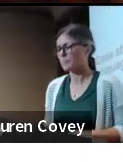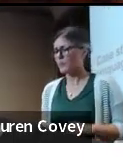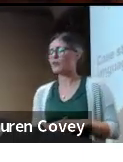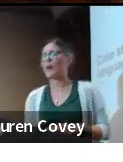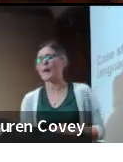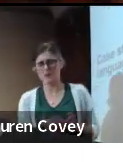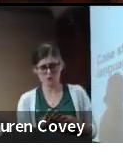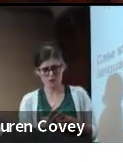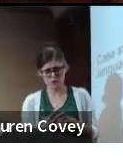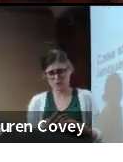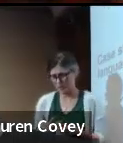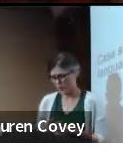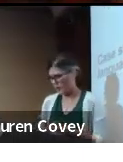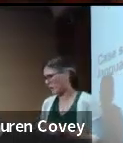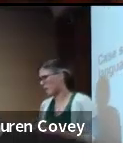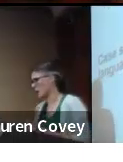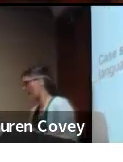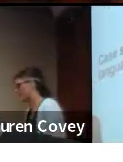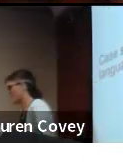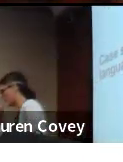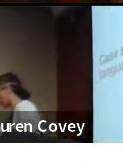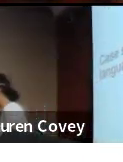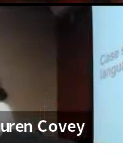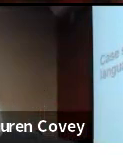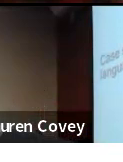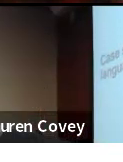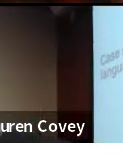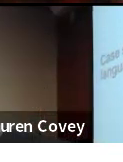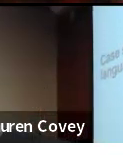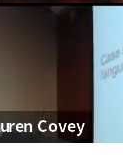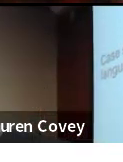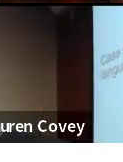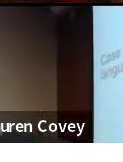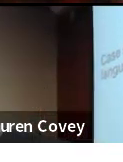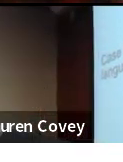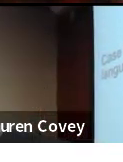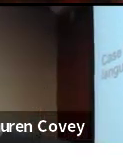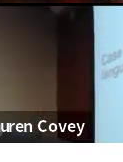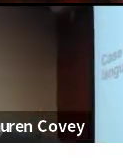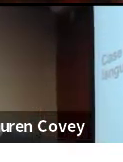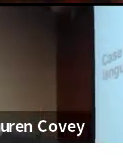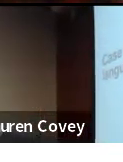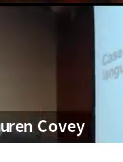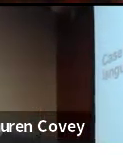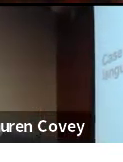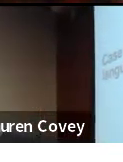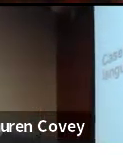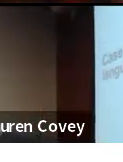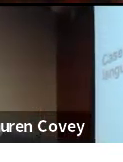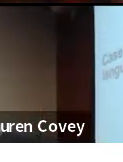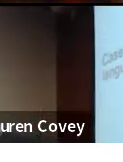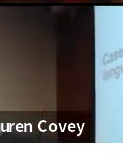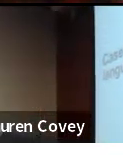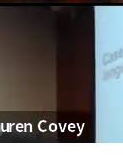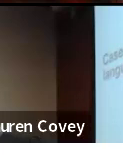Okay. So I'm going to talk to you about a study that I did with my PhD advisor, Rachel Mayberry, where we